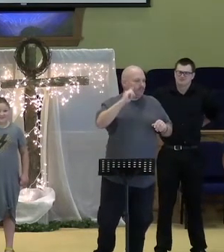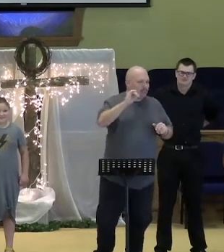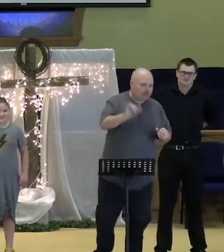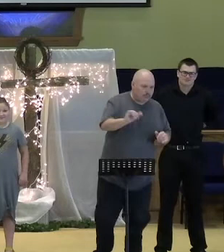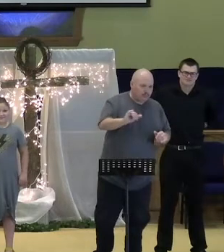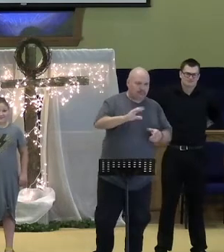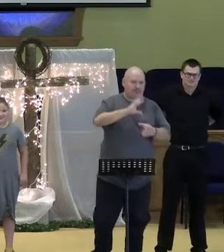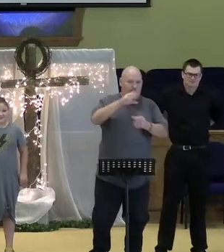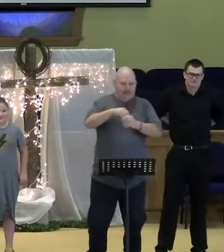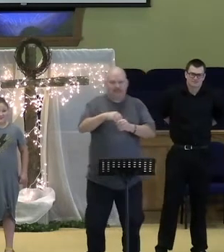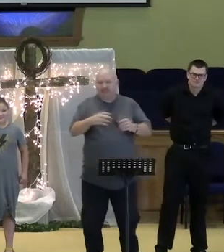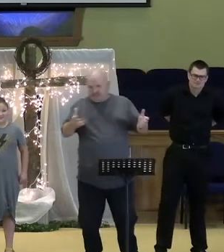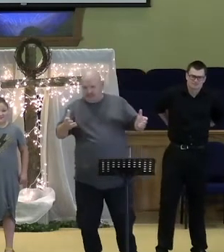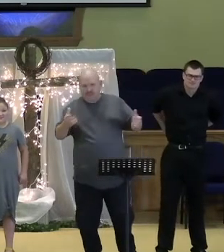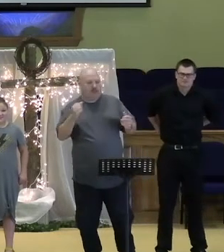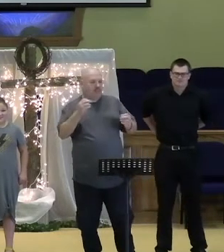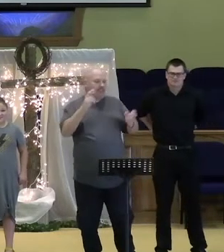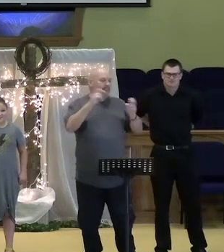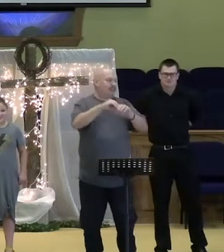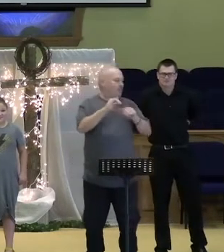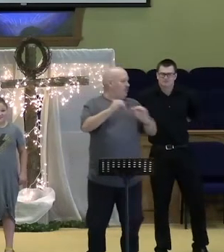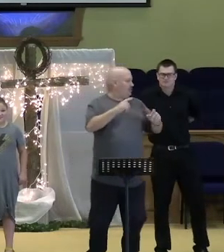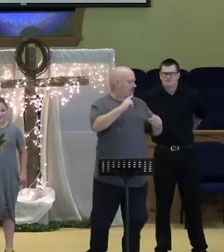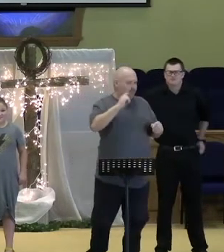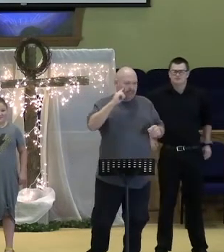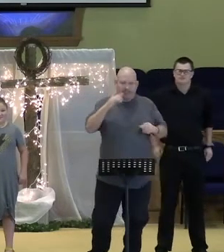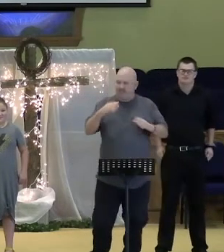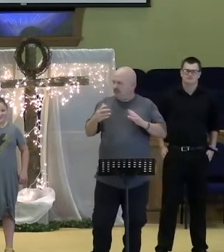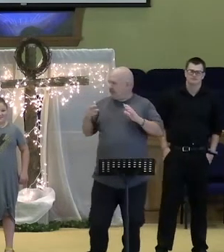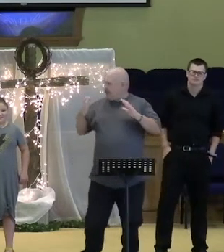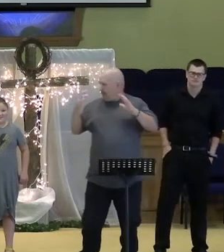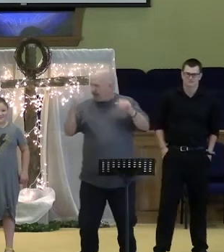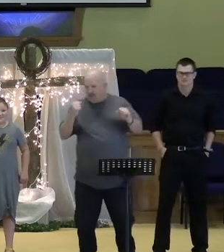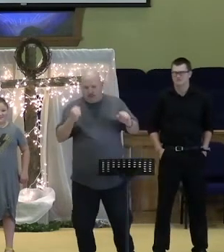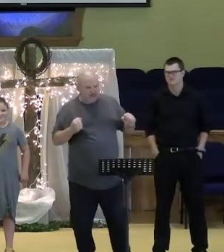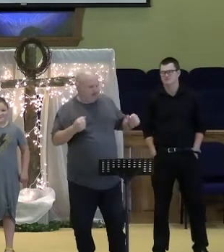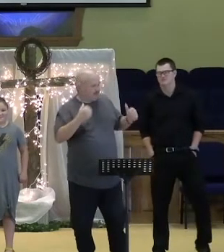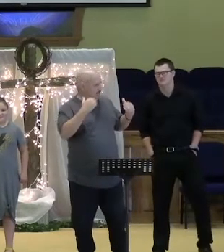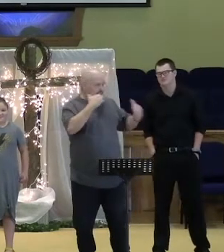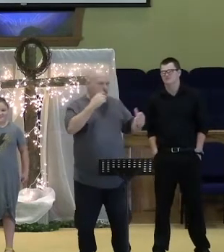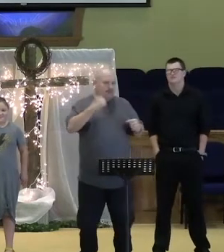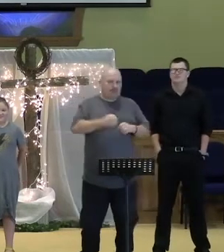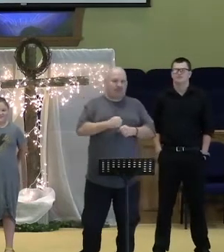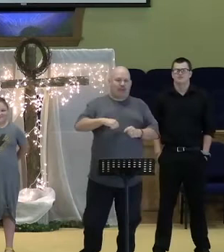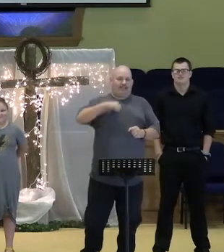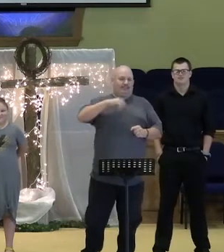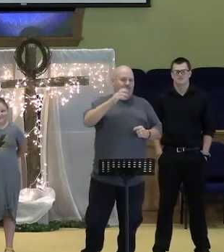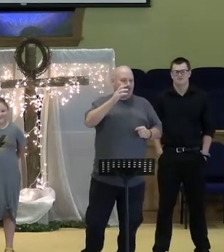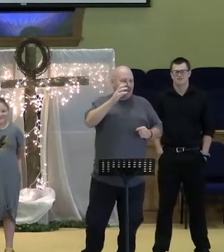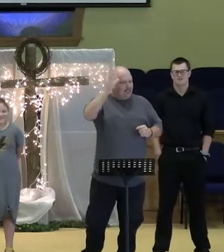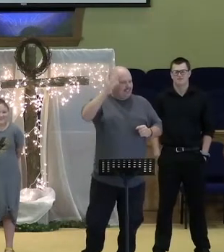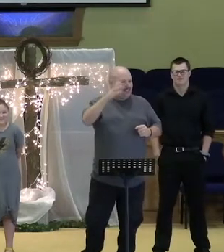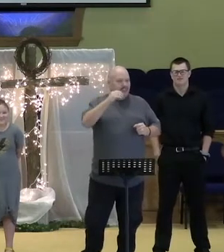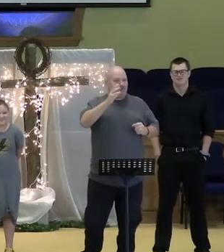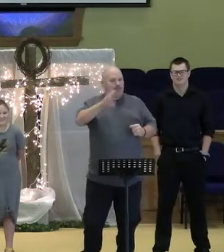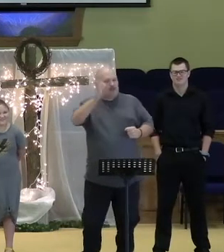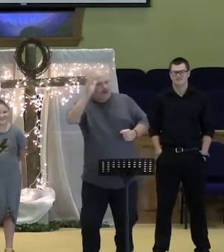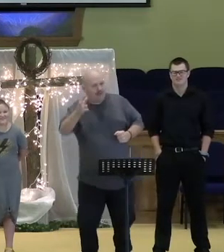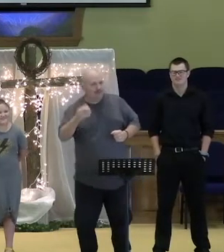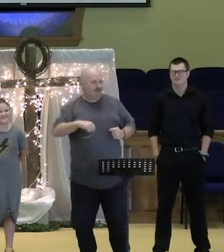also there's GODA, which is a grandchild of a deaf adult. And they're involved too, so. Makes me proud parent, and